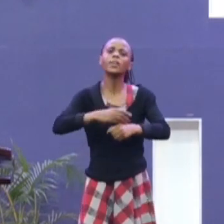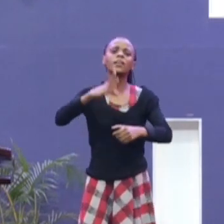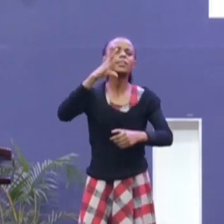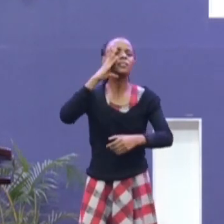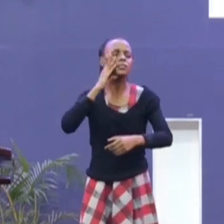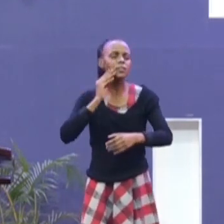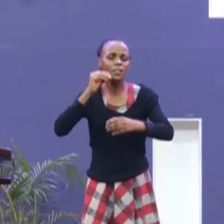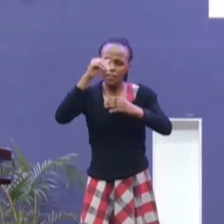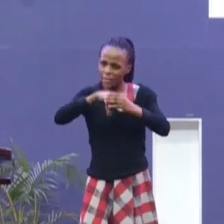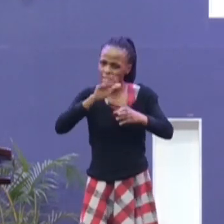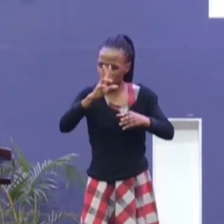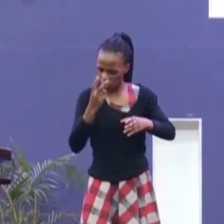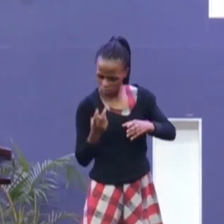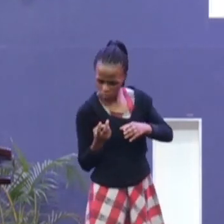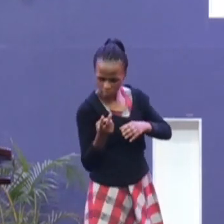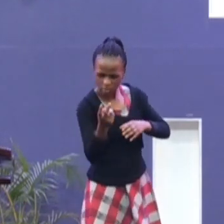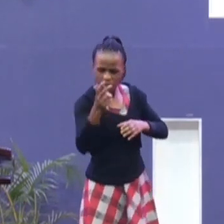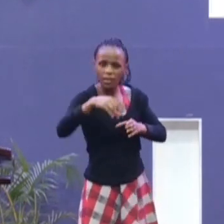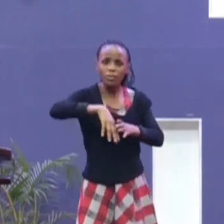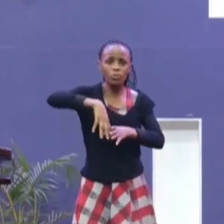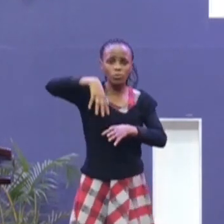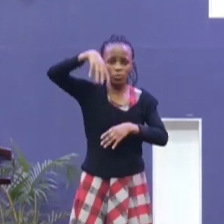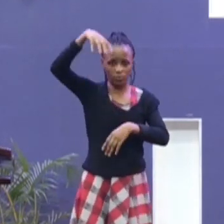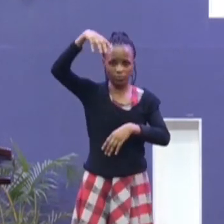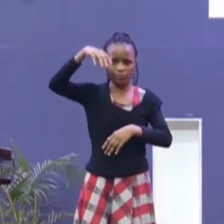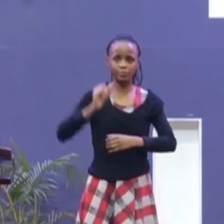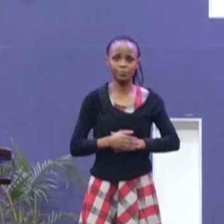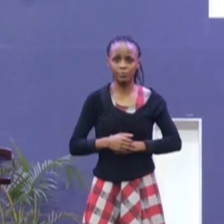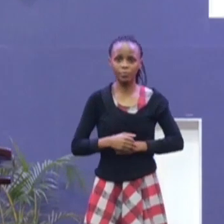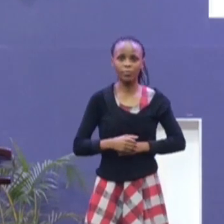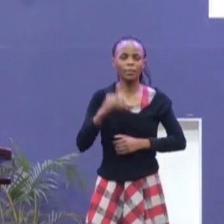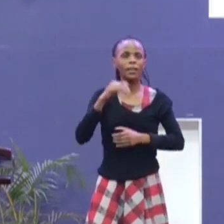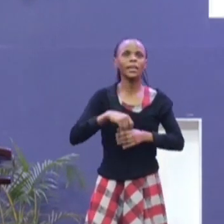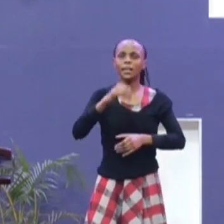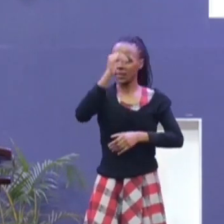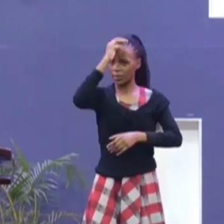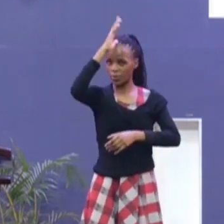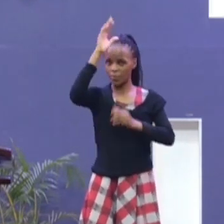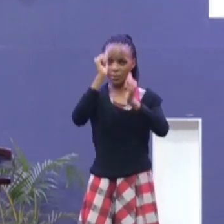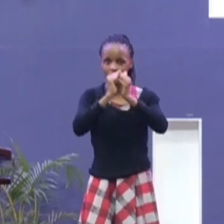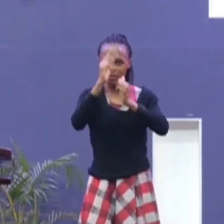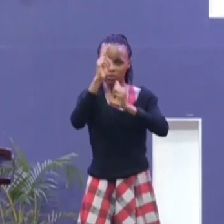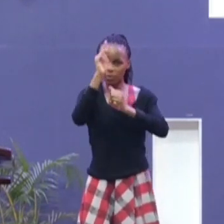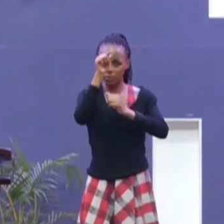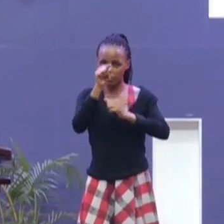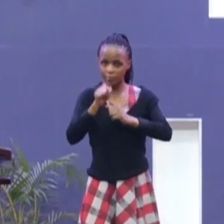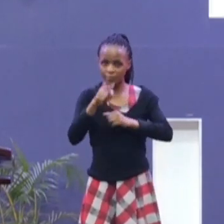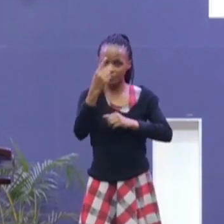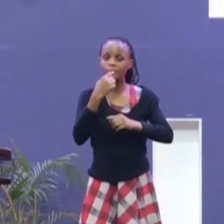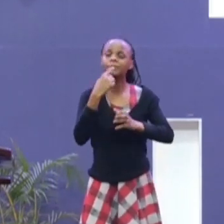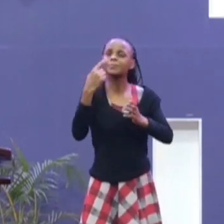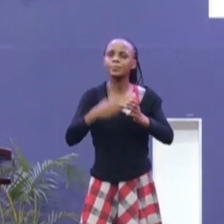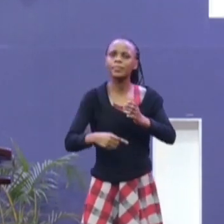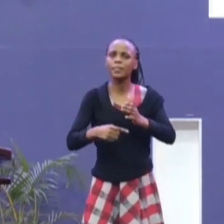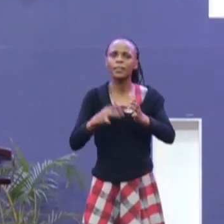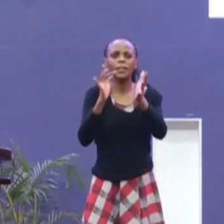much established through the journey you've gone through as you grow up. Mubalumi sule yekumine biru nyuru soka. In Romans 12 verse 1.